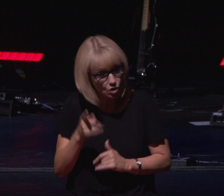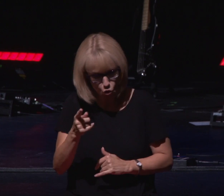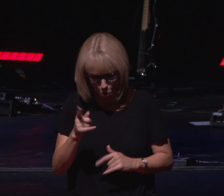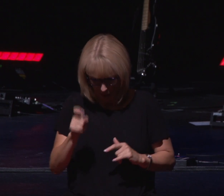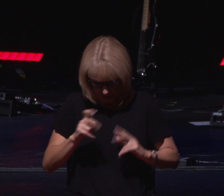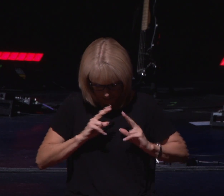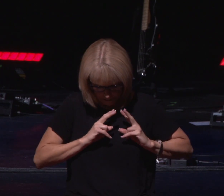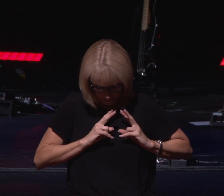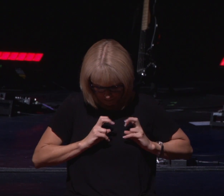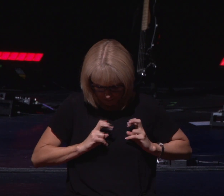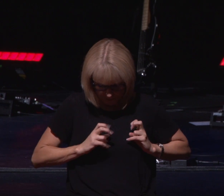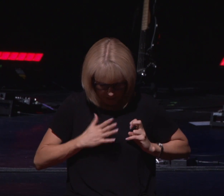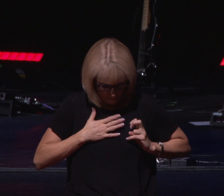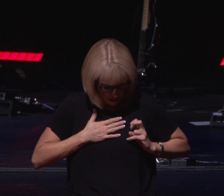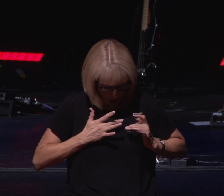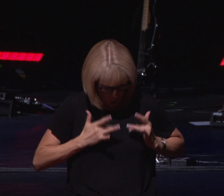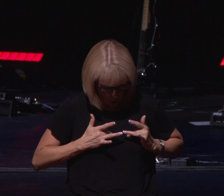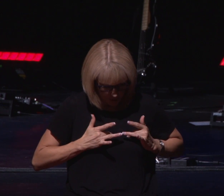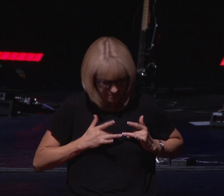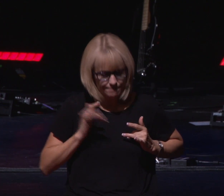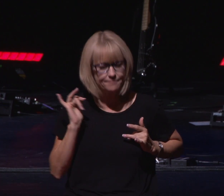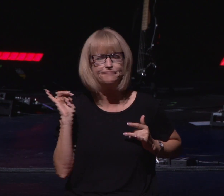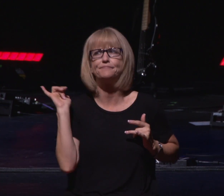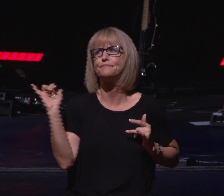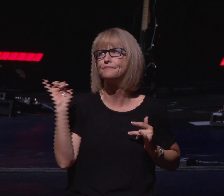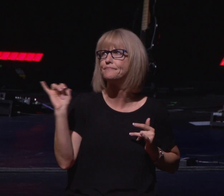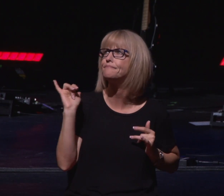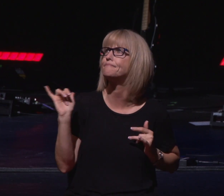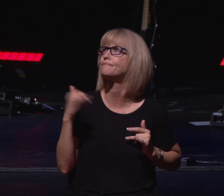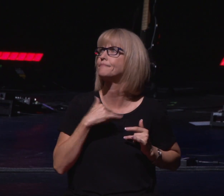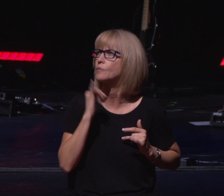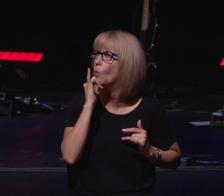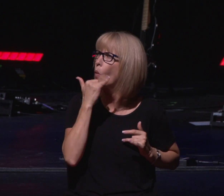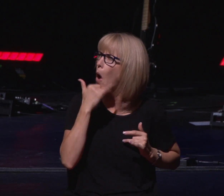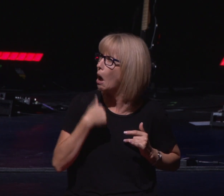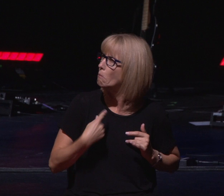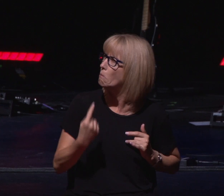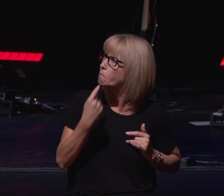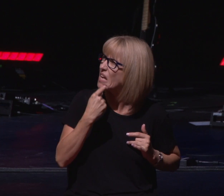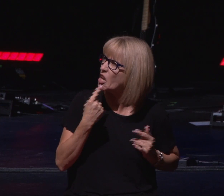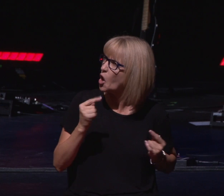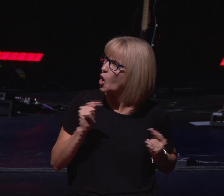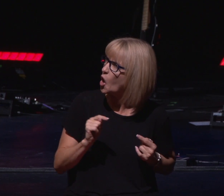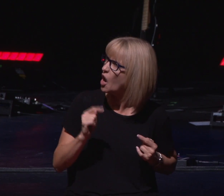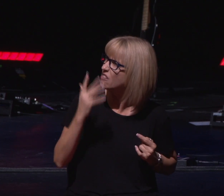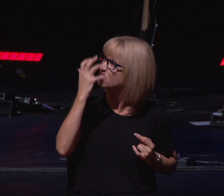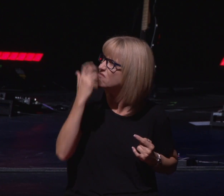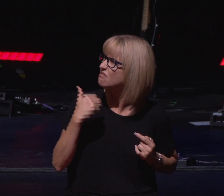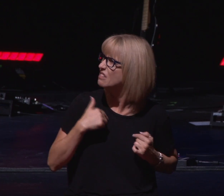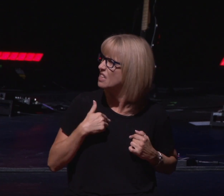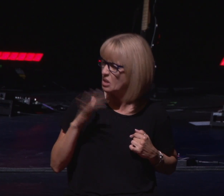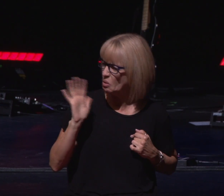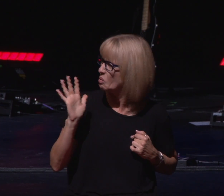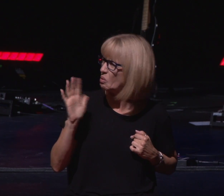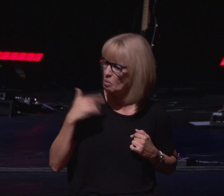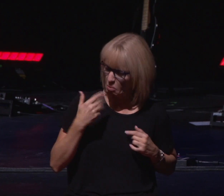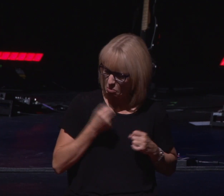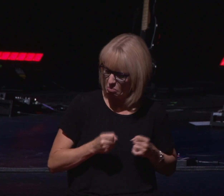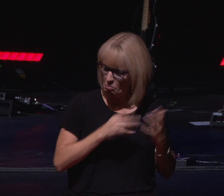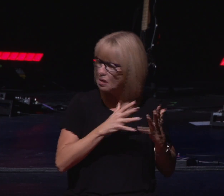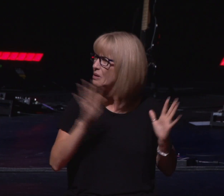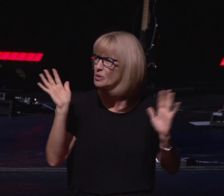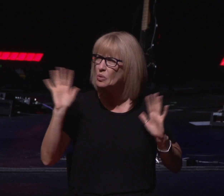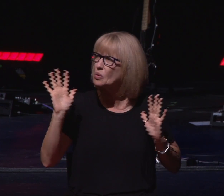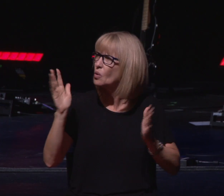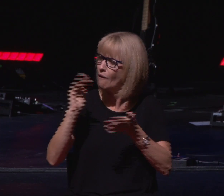we look at our heart, and we need to repent and say, God, forgive me of this bitterness, this hurt, this pain that I have, that I'm casting off on